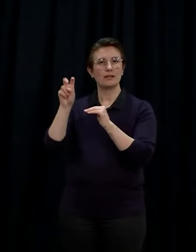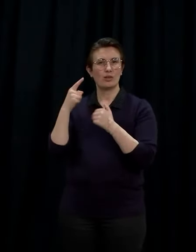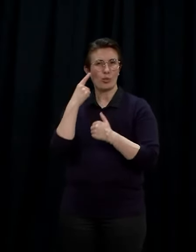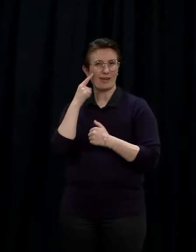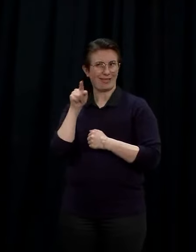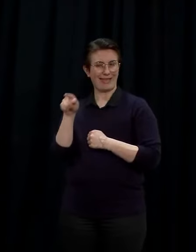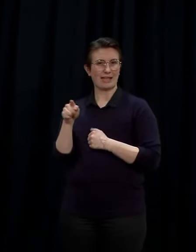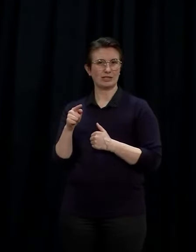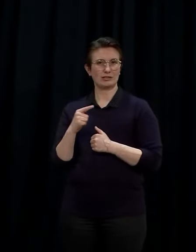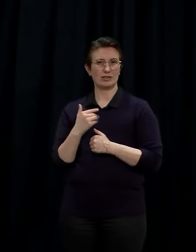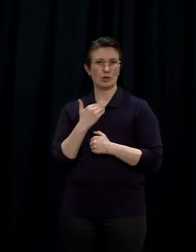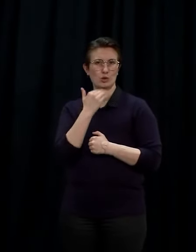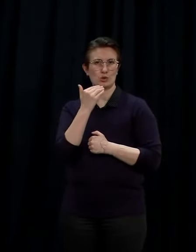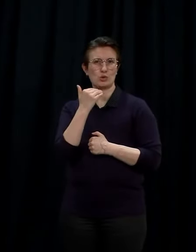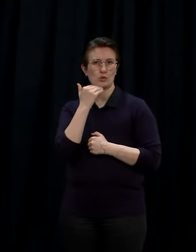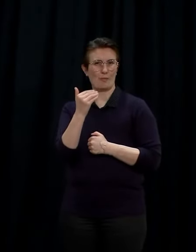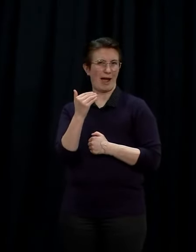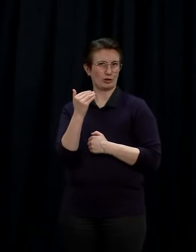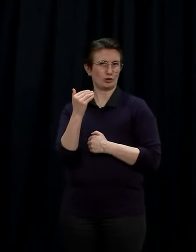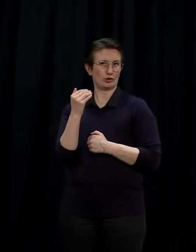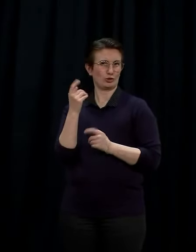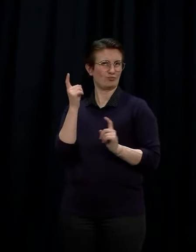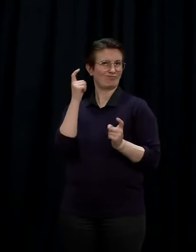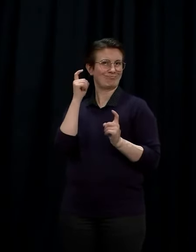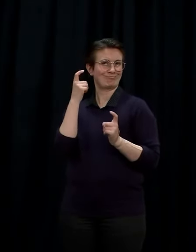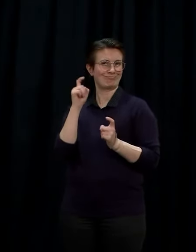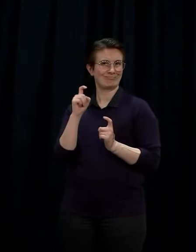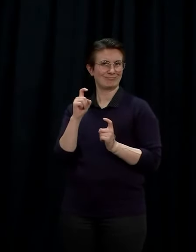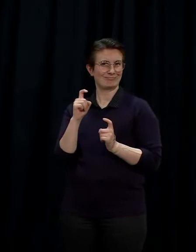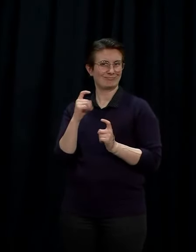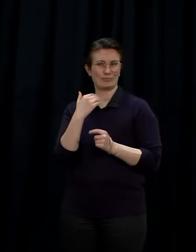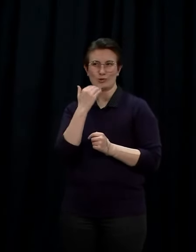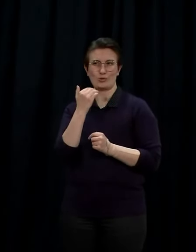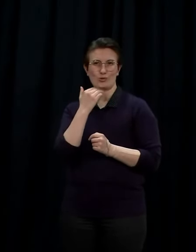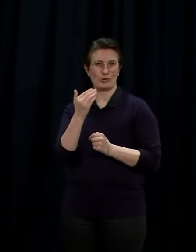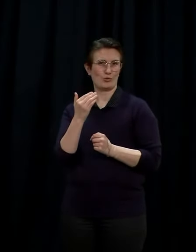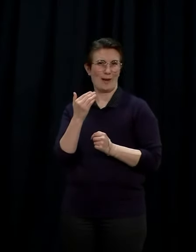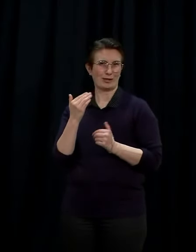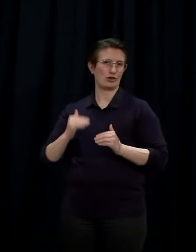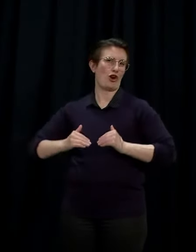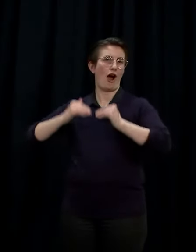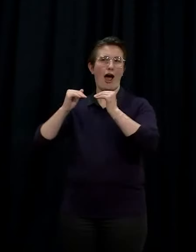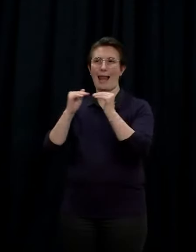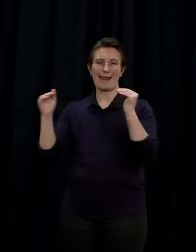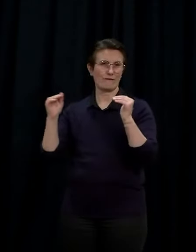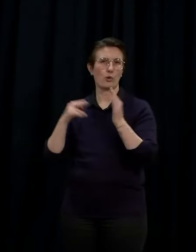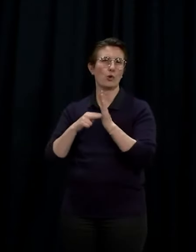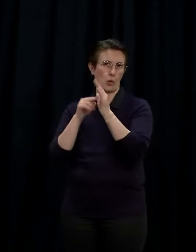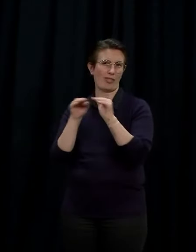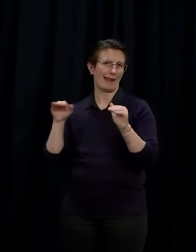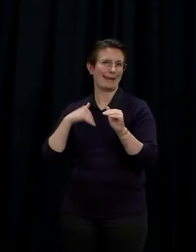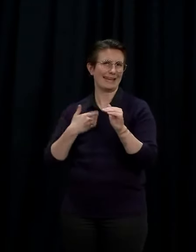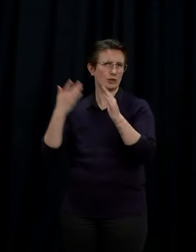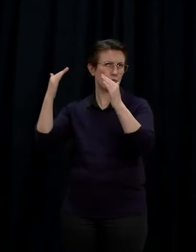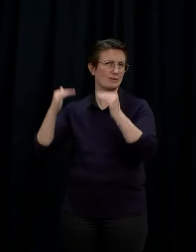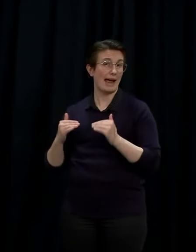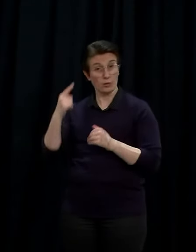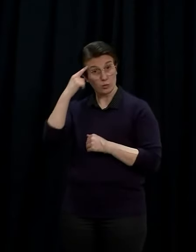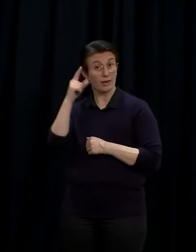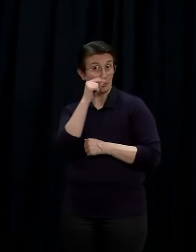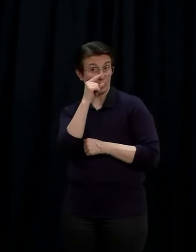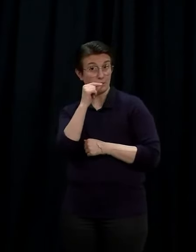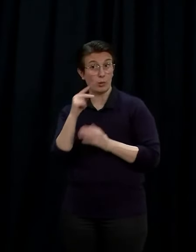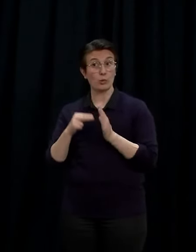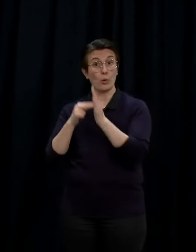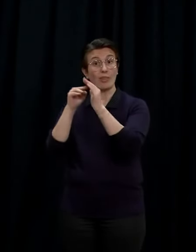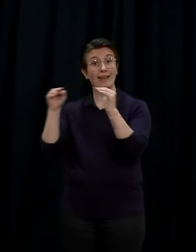recheck that? Would that mean that Northland could come out earlier, or are they? So right now, Auckland and Northland, we're keeping them in the same position.